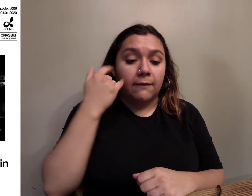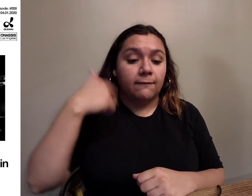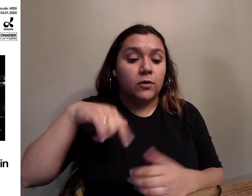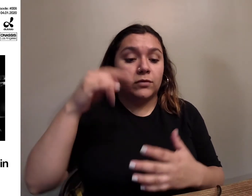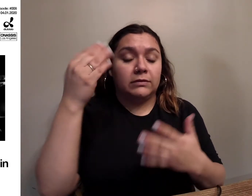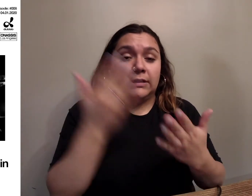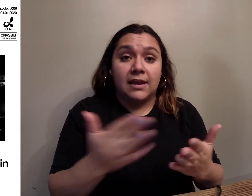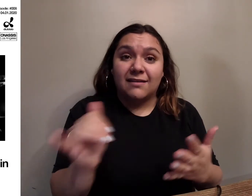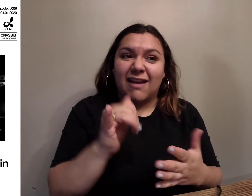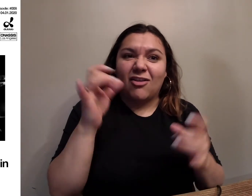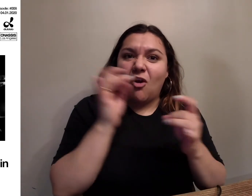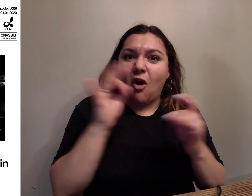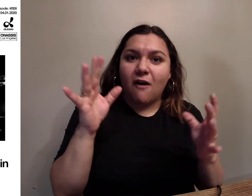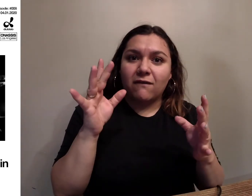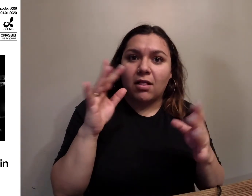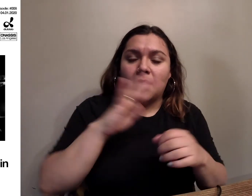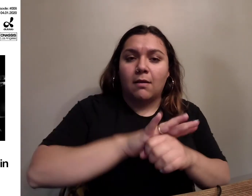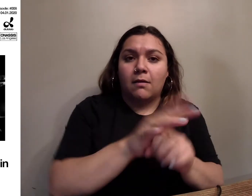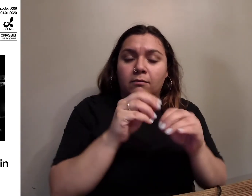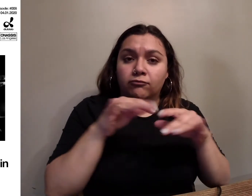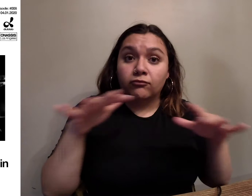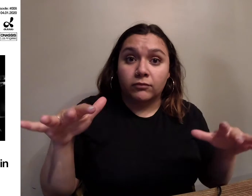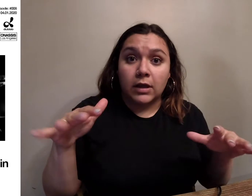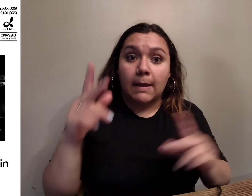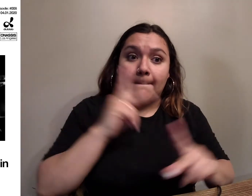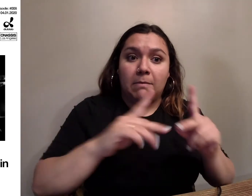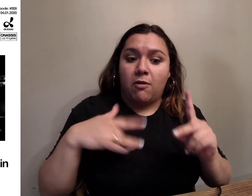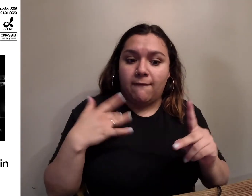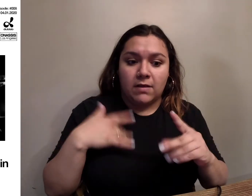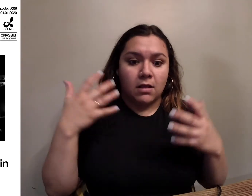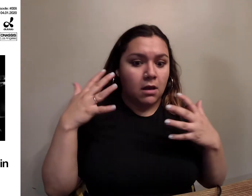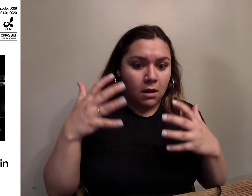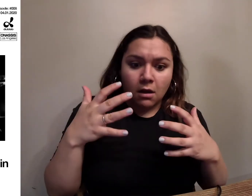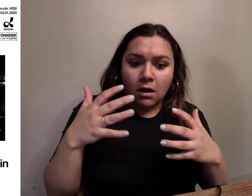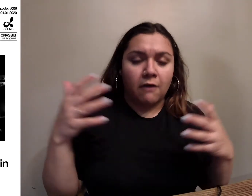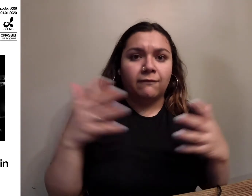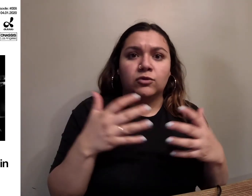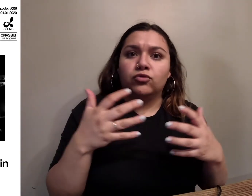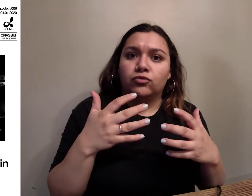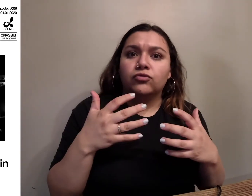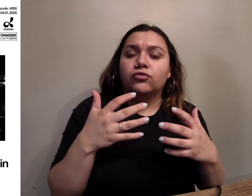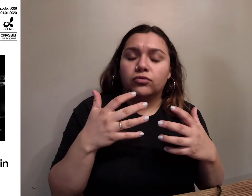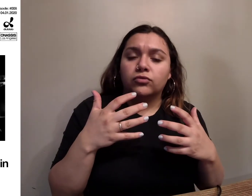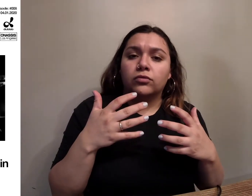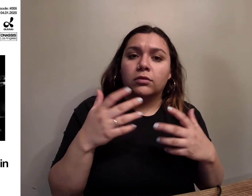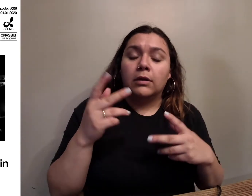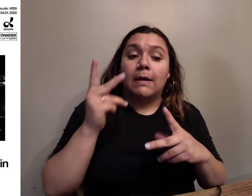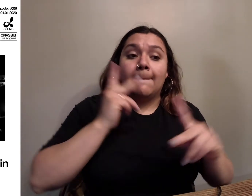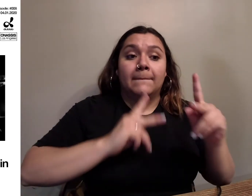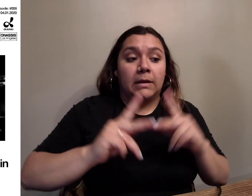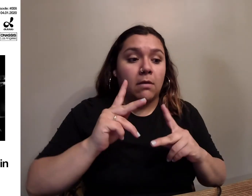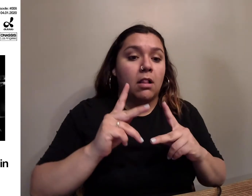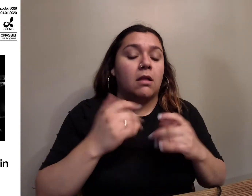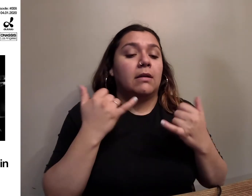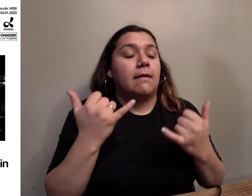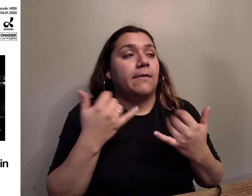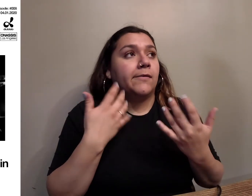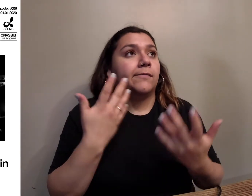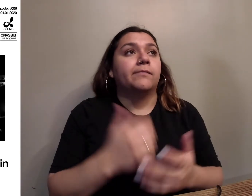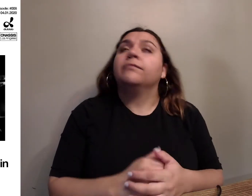this awful pandemic shake people up and shake people out of their